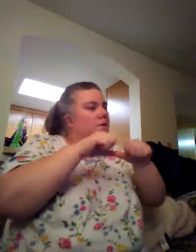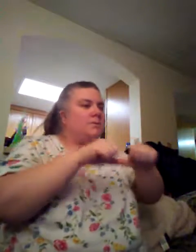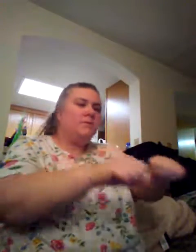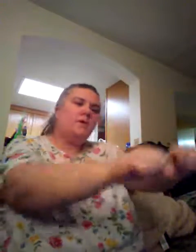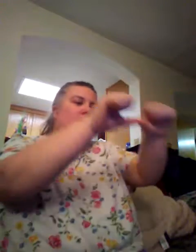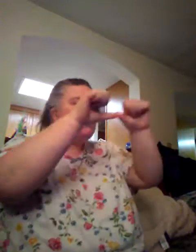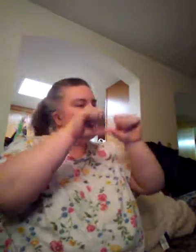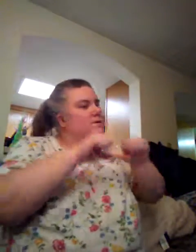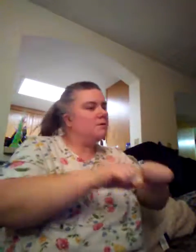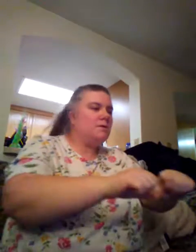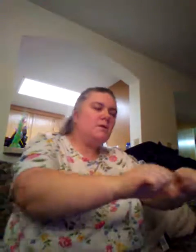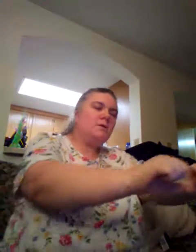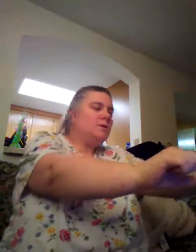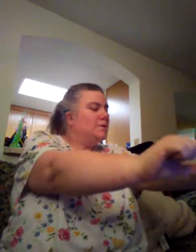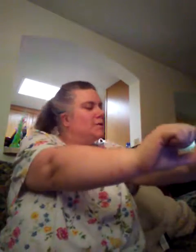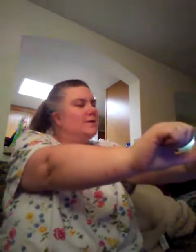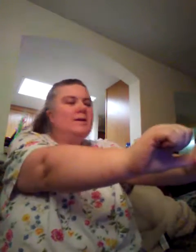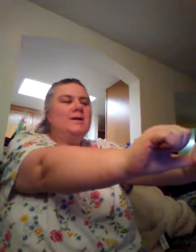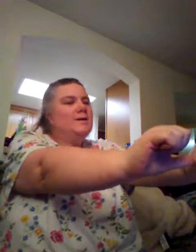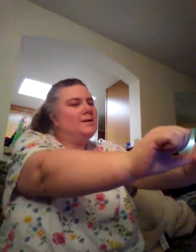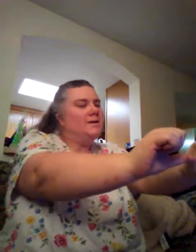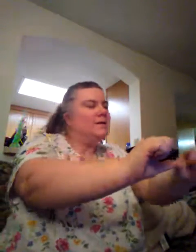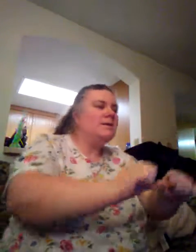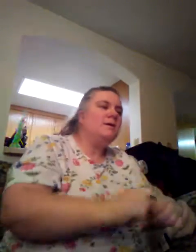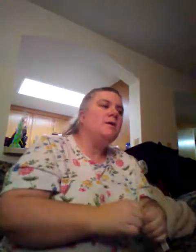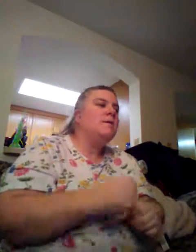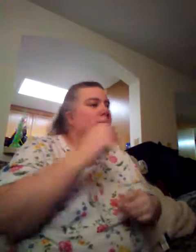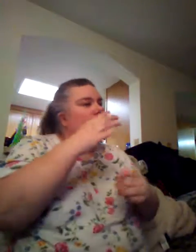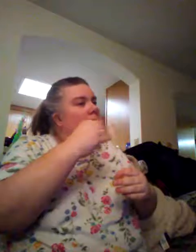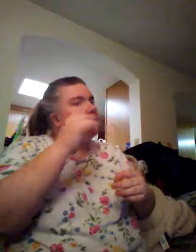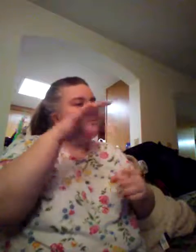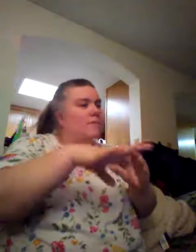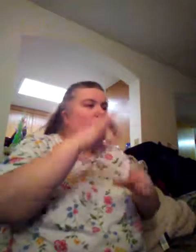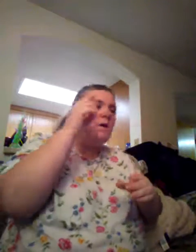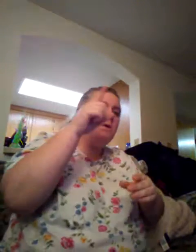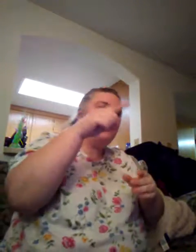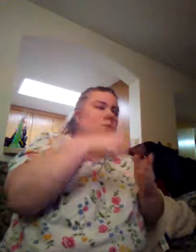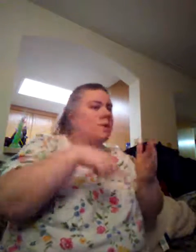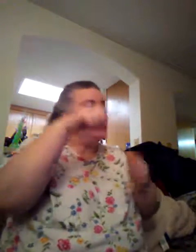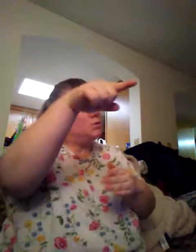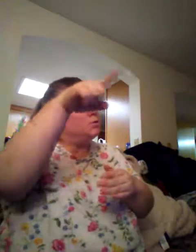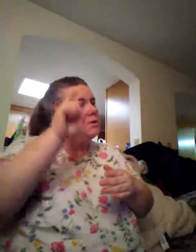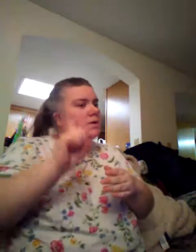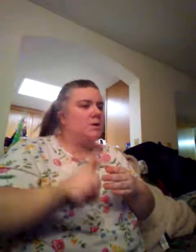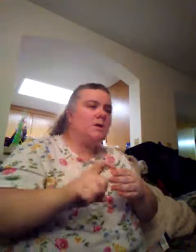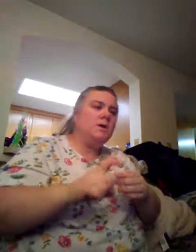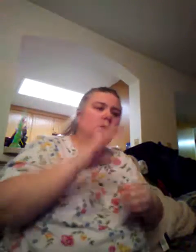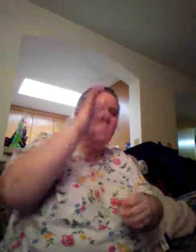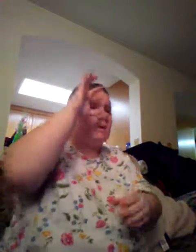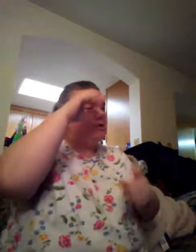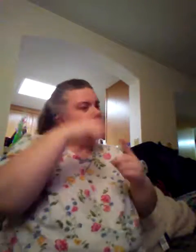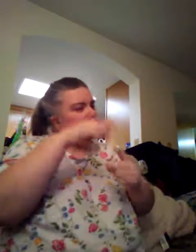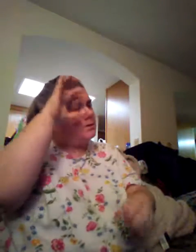on steplessly. And you'll find what you need. To To